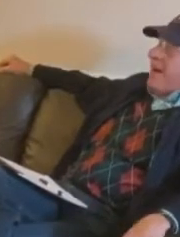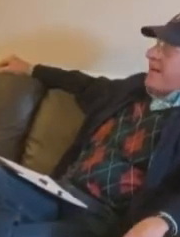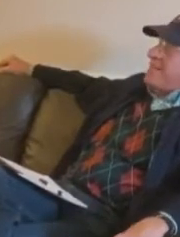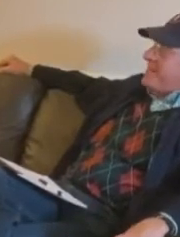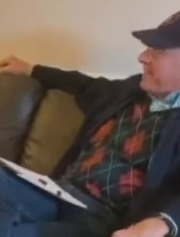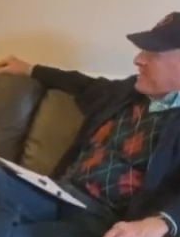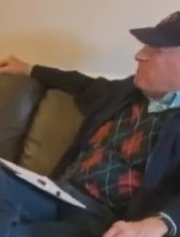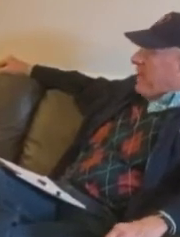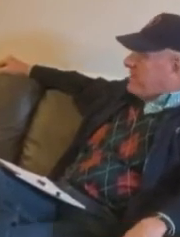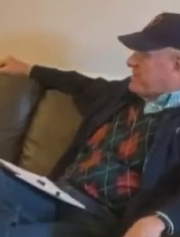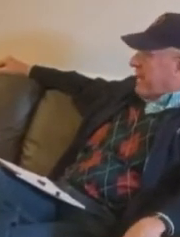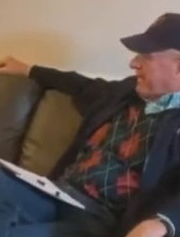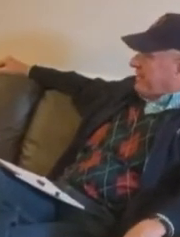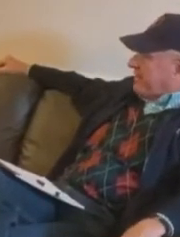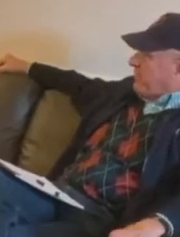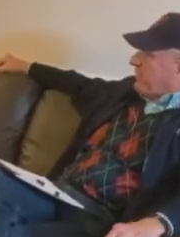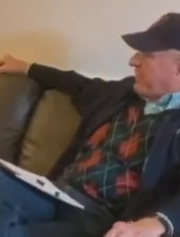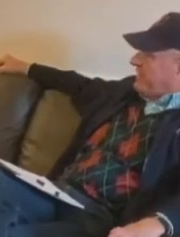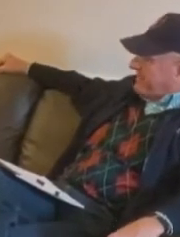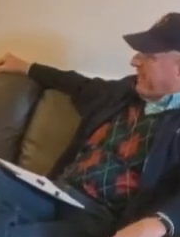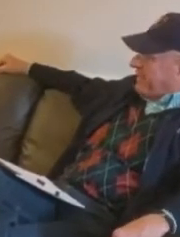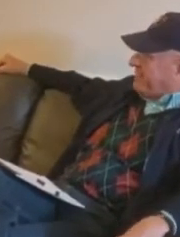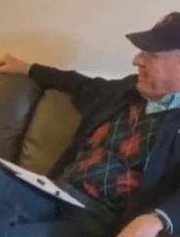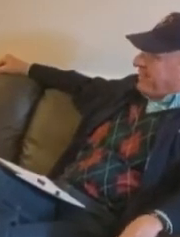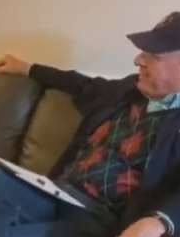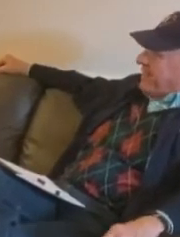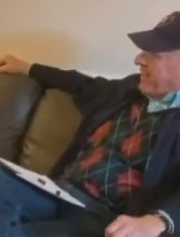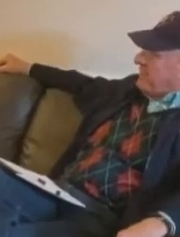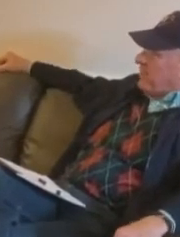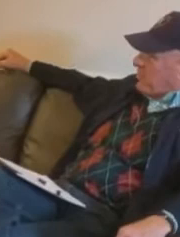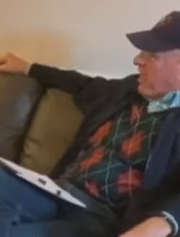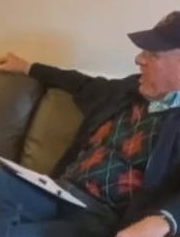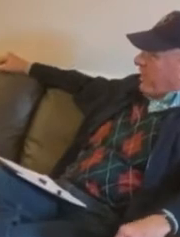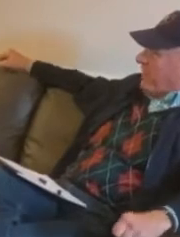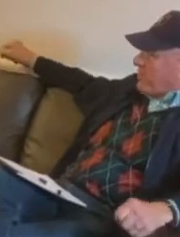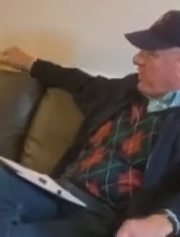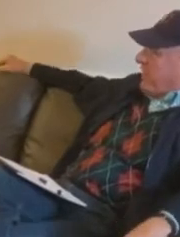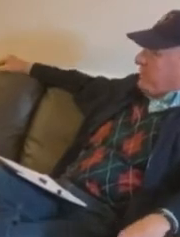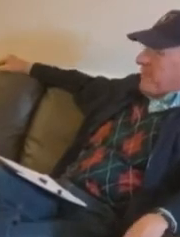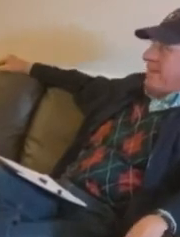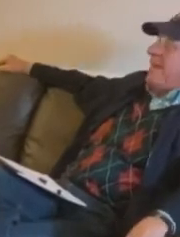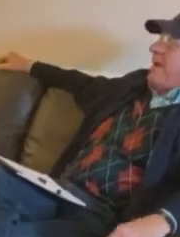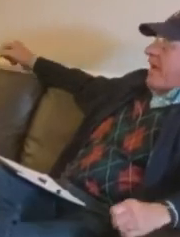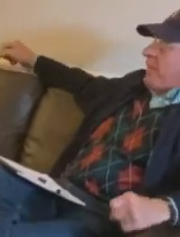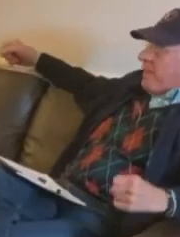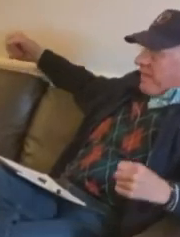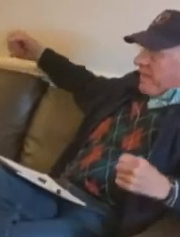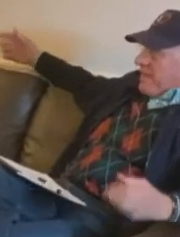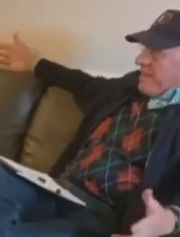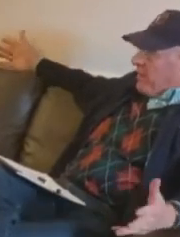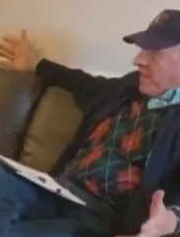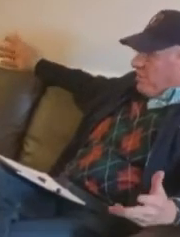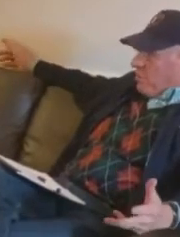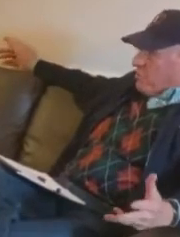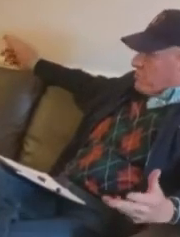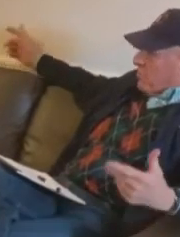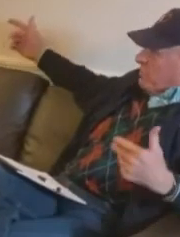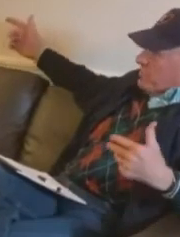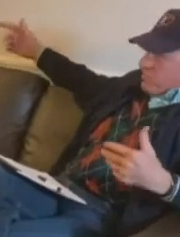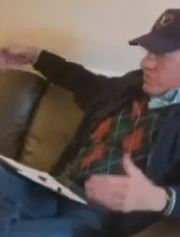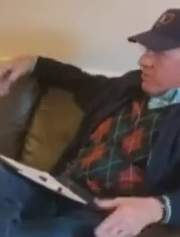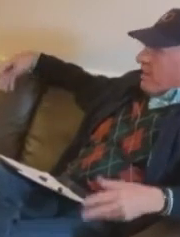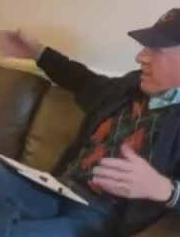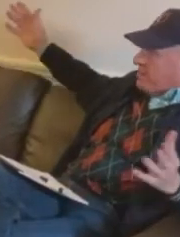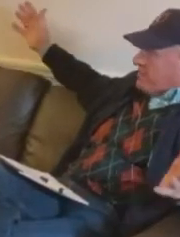training. I said, yeah, that's Paris Island. You know, they eat their young. Are you kidding me? And then he never had to go